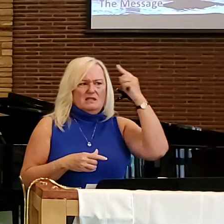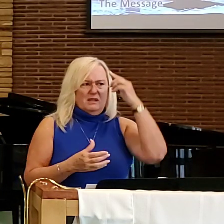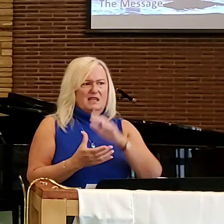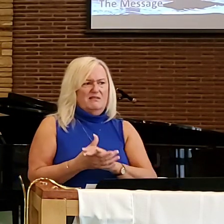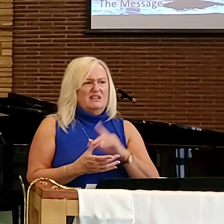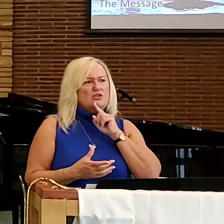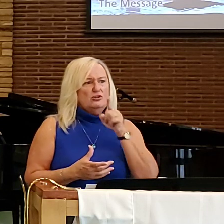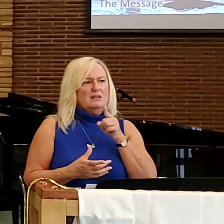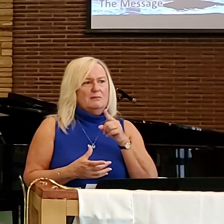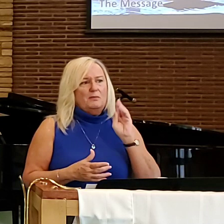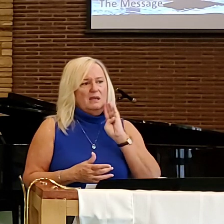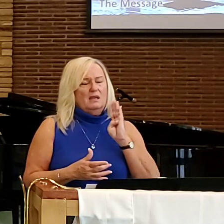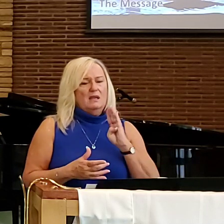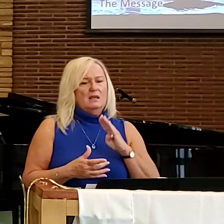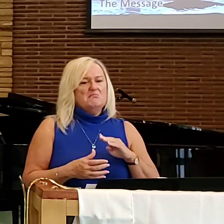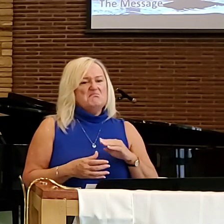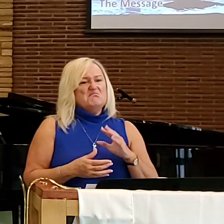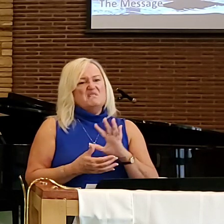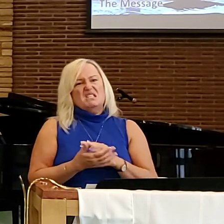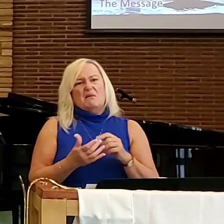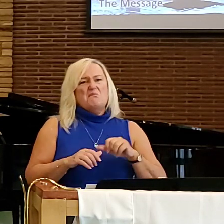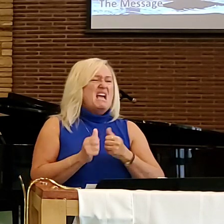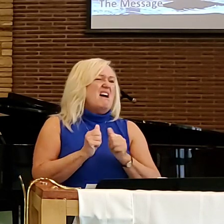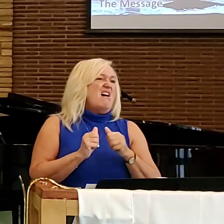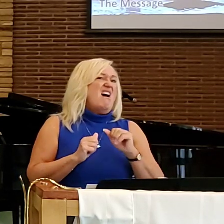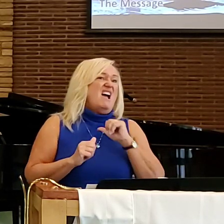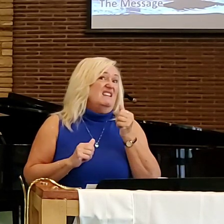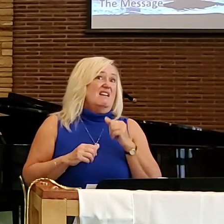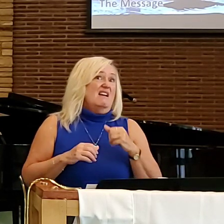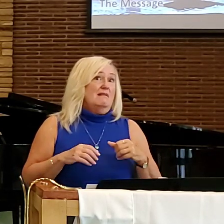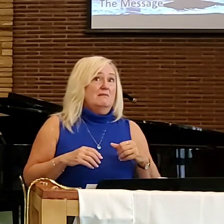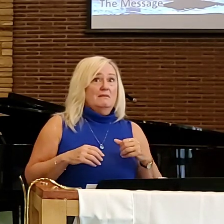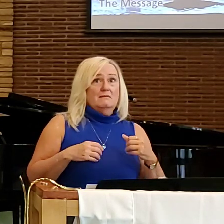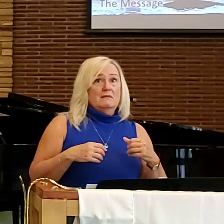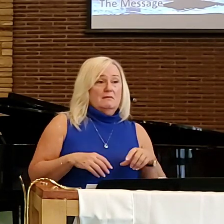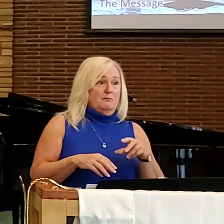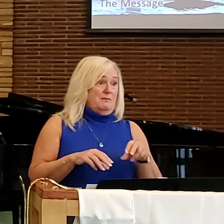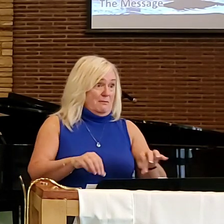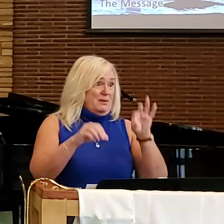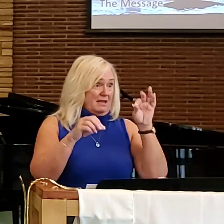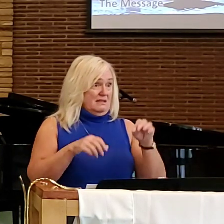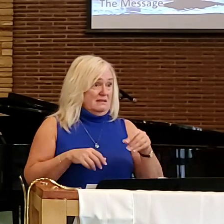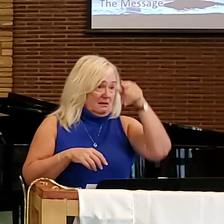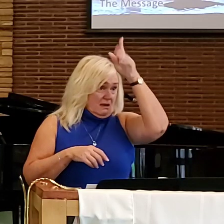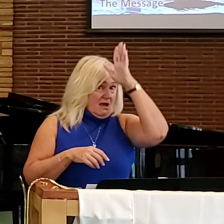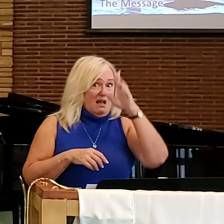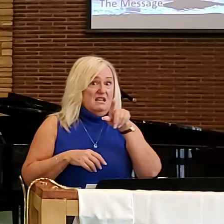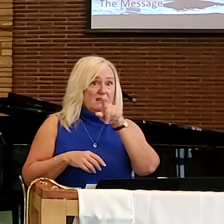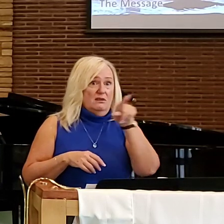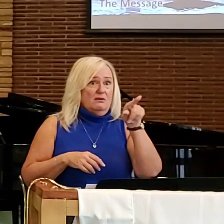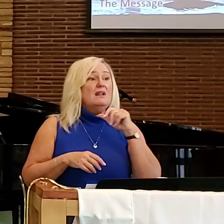be, but somehow or another, I didn't get appointed God, and apparently neither did you.